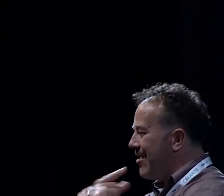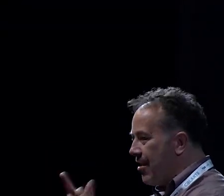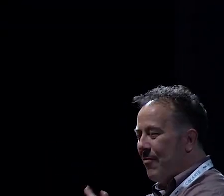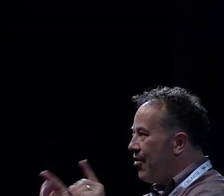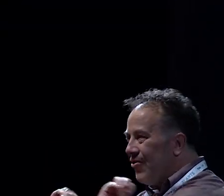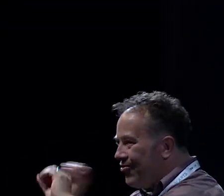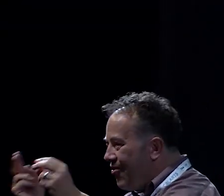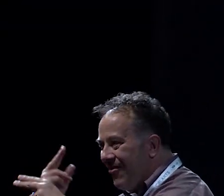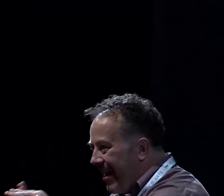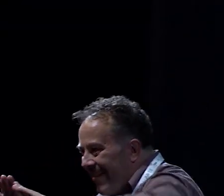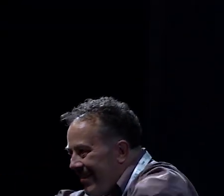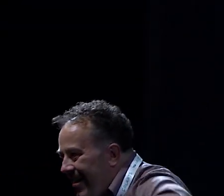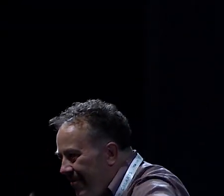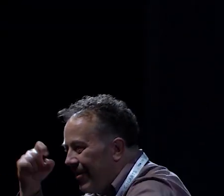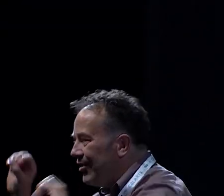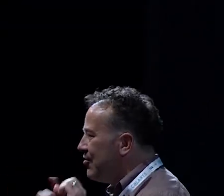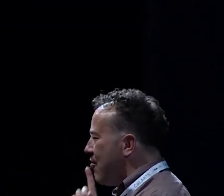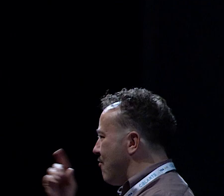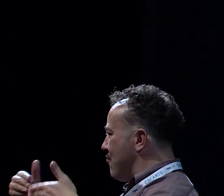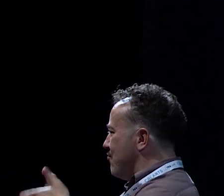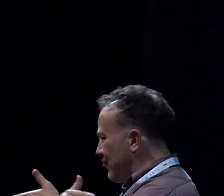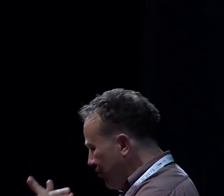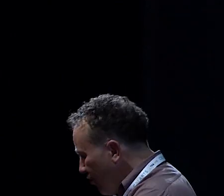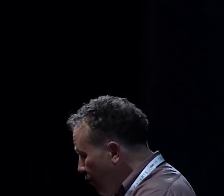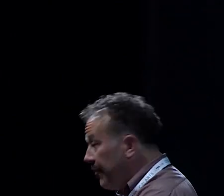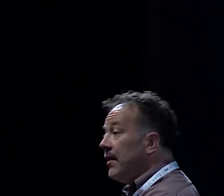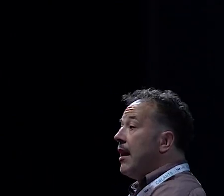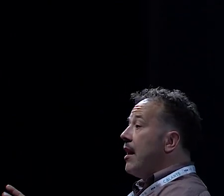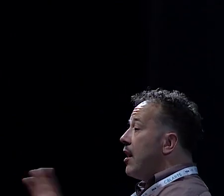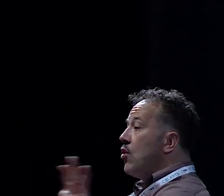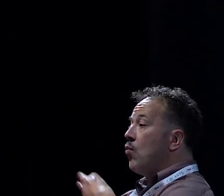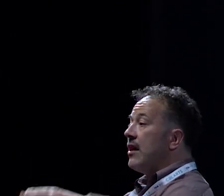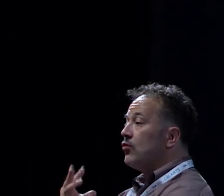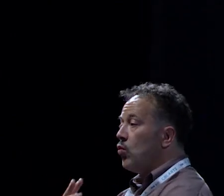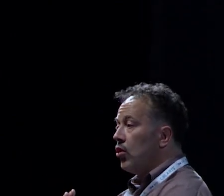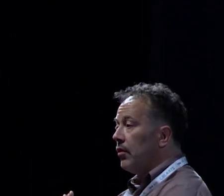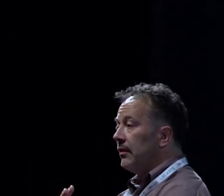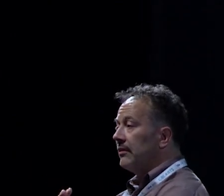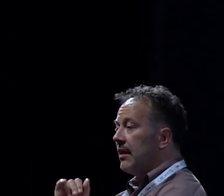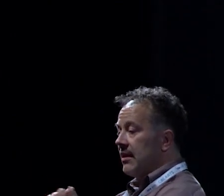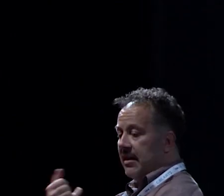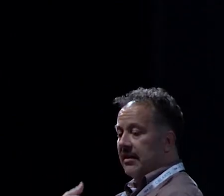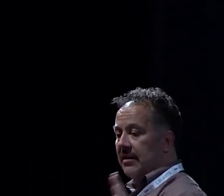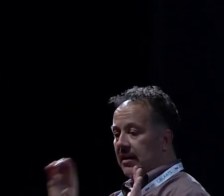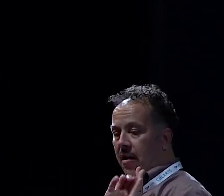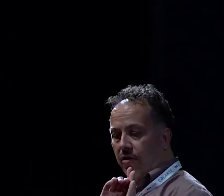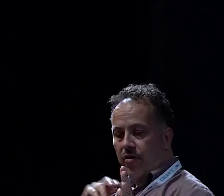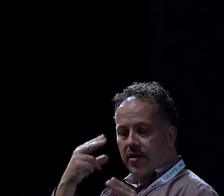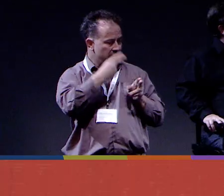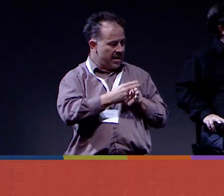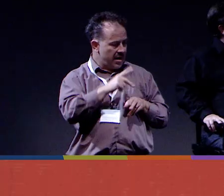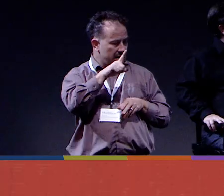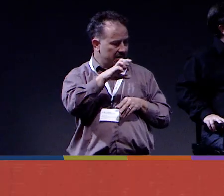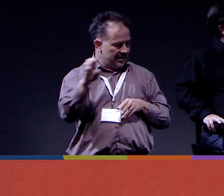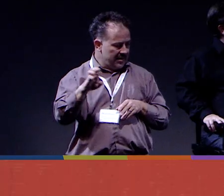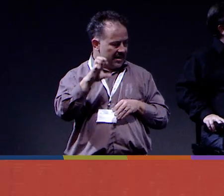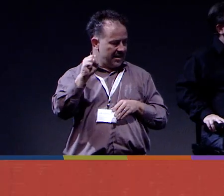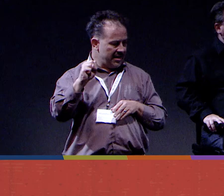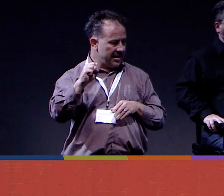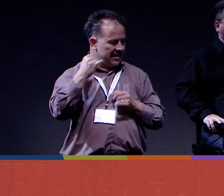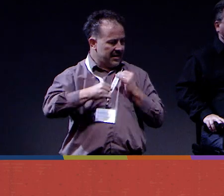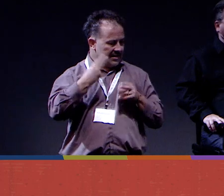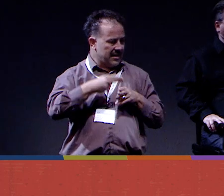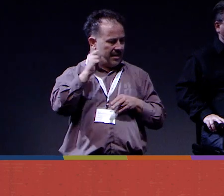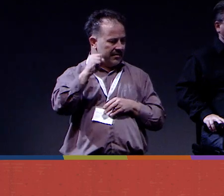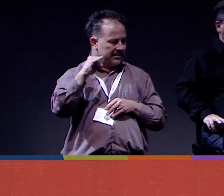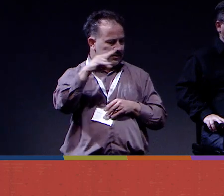it yet, because it's so new. In Westworld, it's a character named Lee Sizemore, and he's the